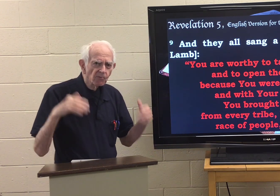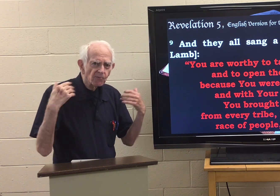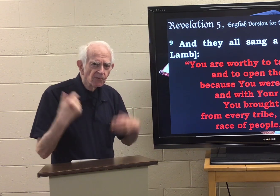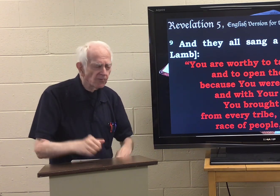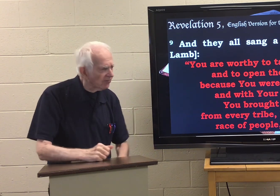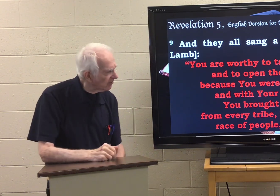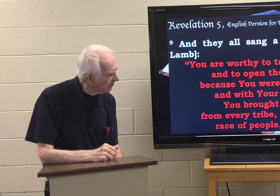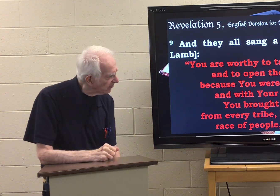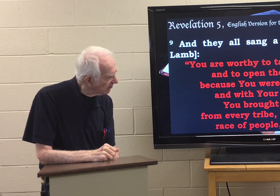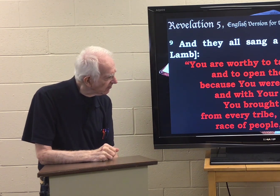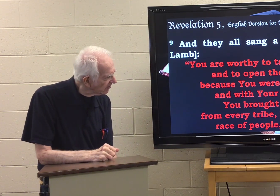Wow.